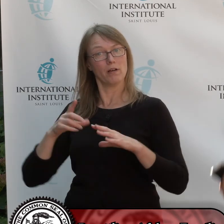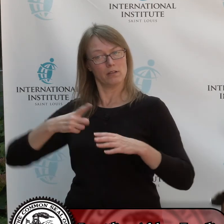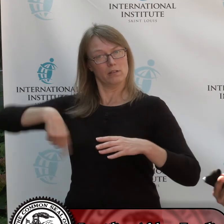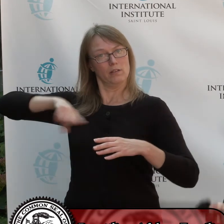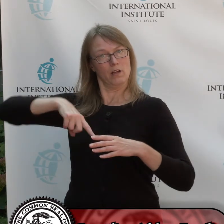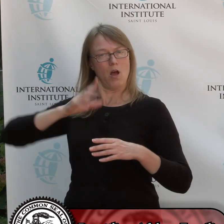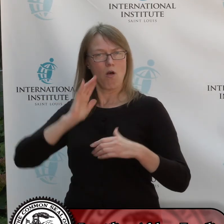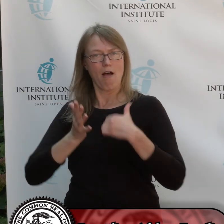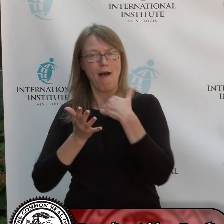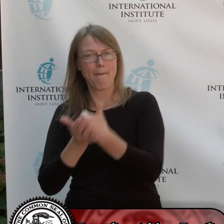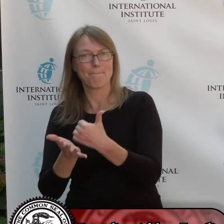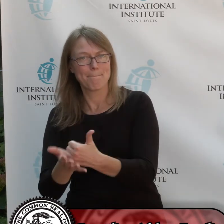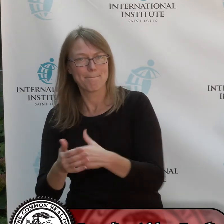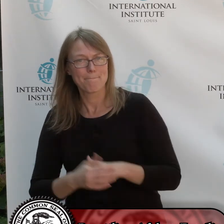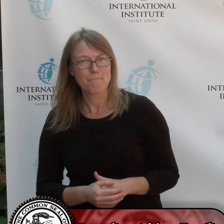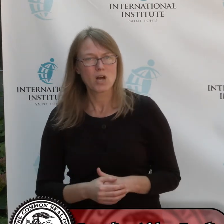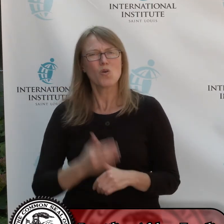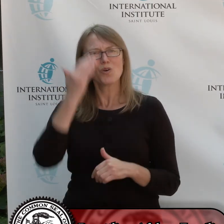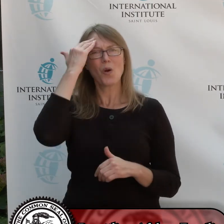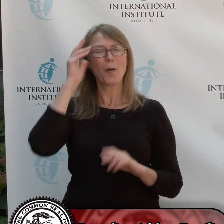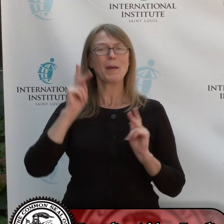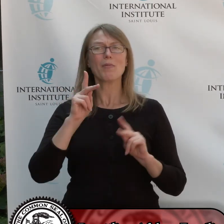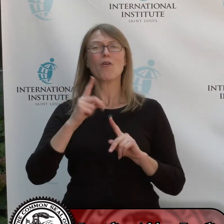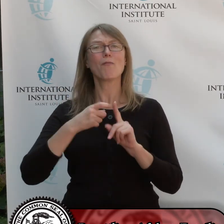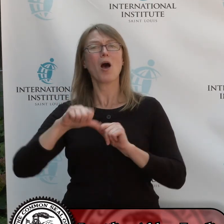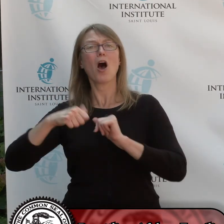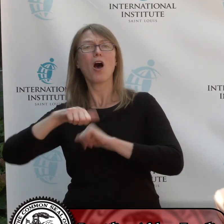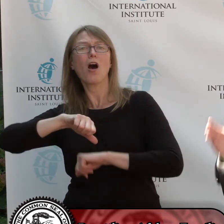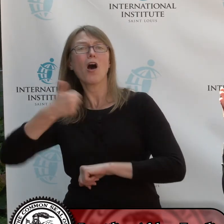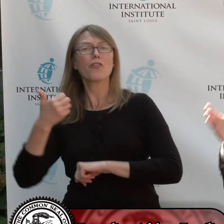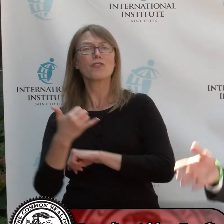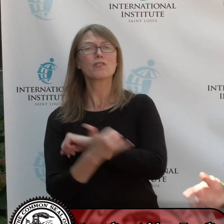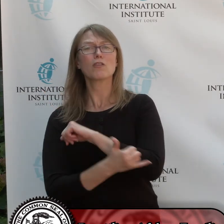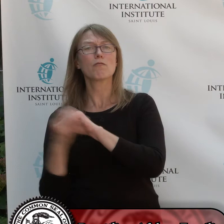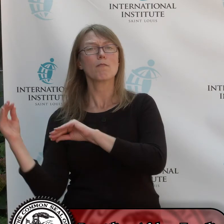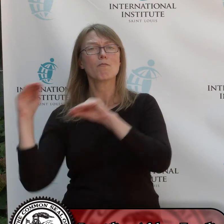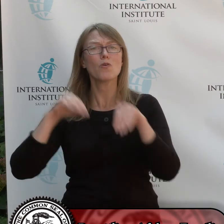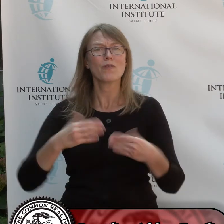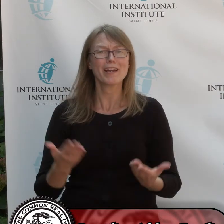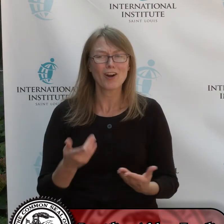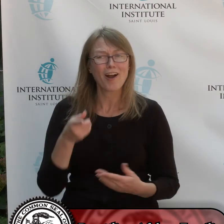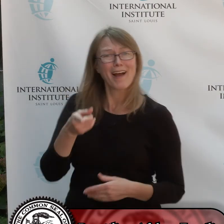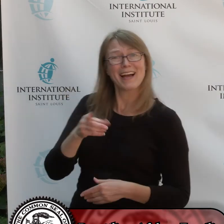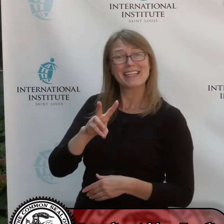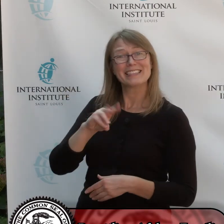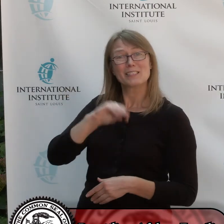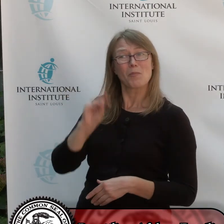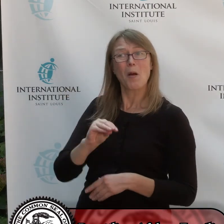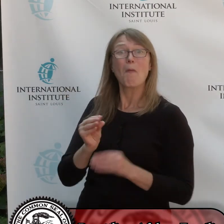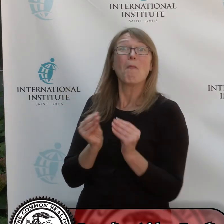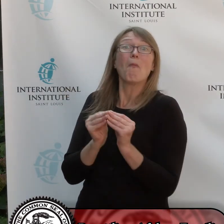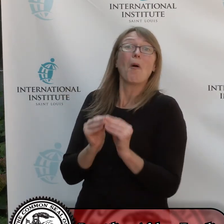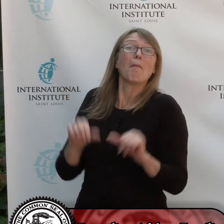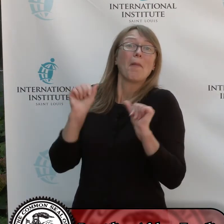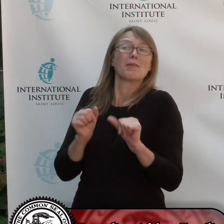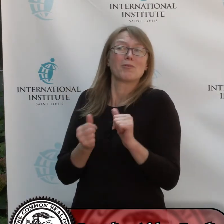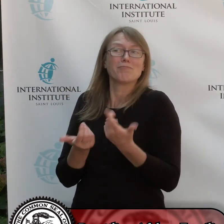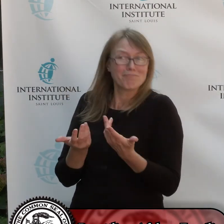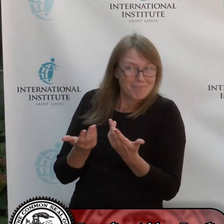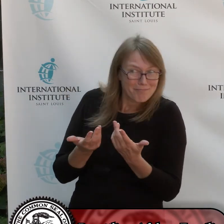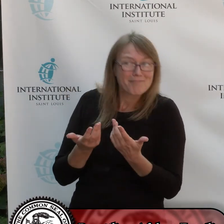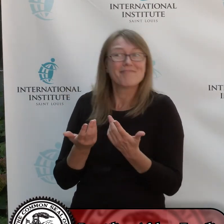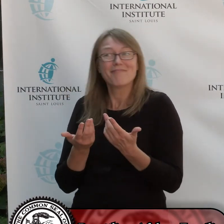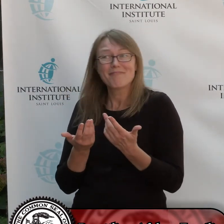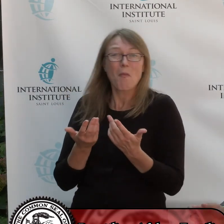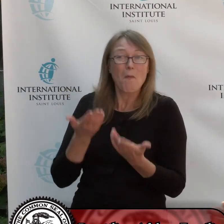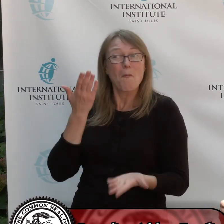is 60% more likely to start a business. It may be a restaurant, it may be the next high-tech blockbuster, but we have that kind of support